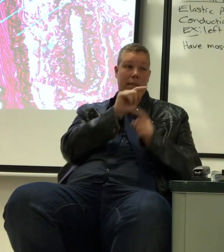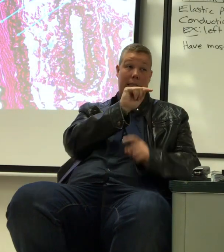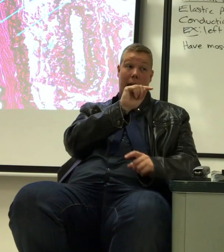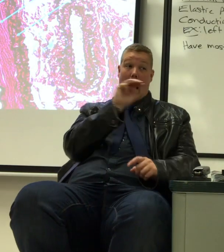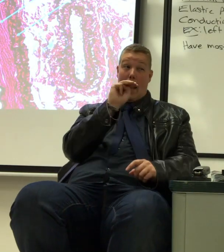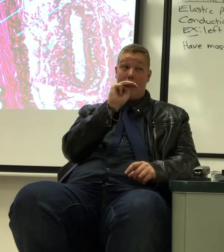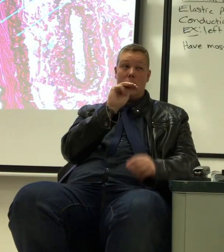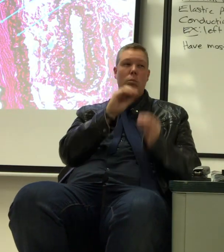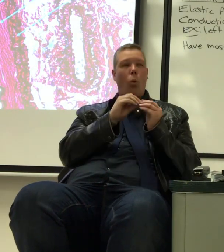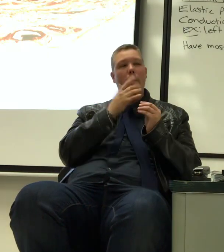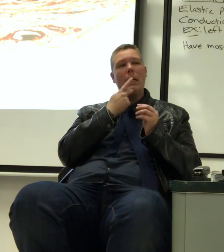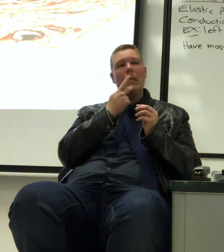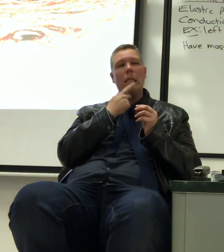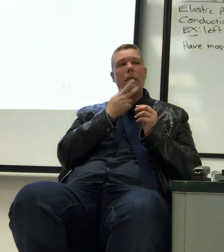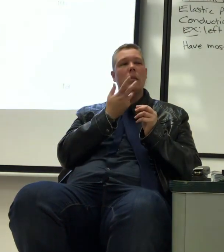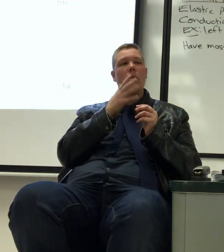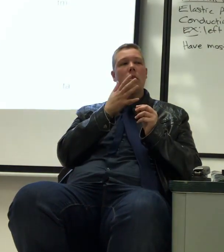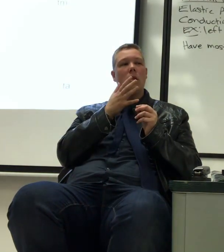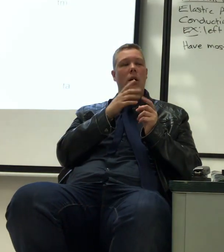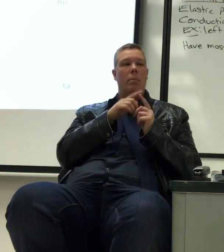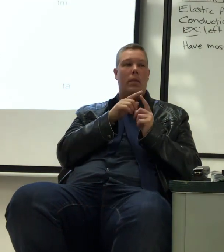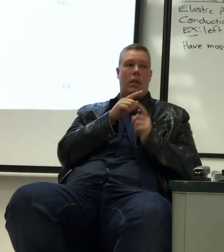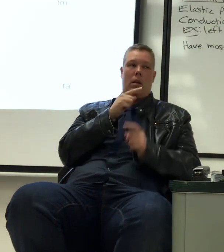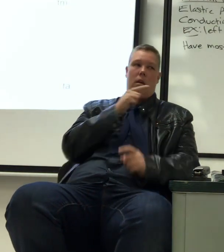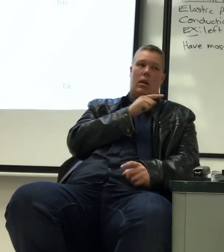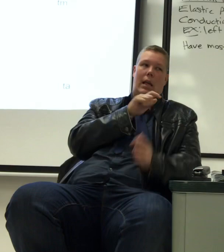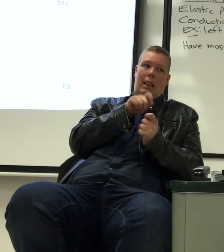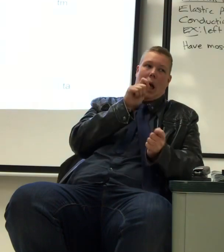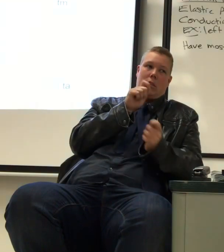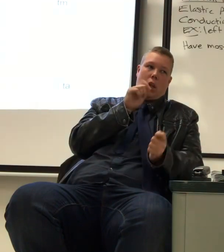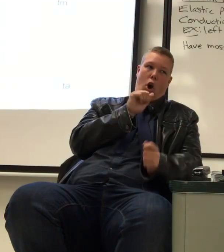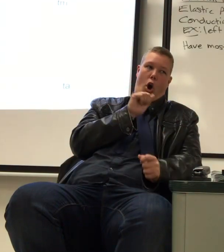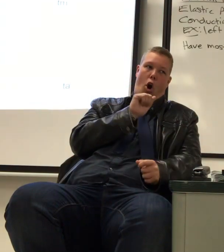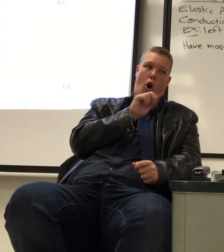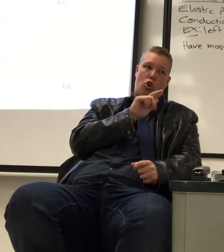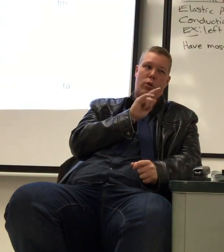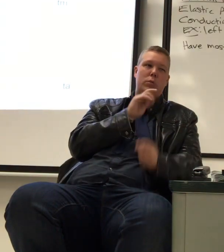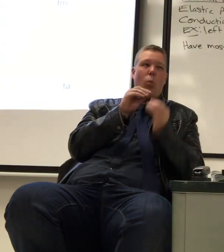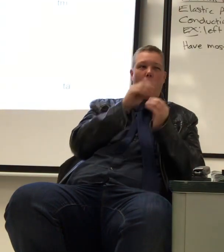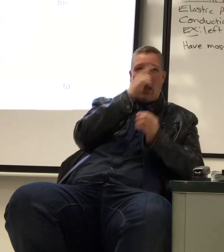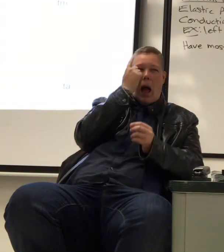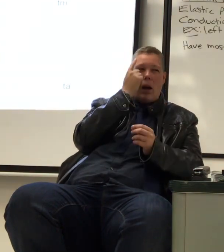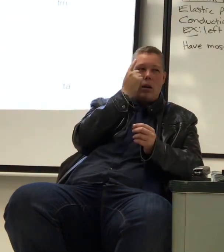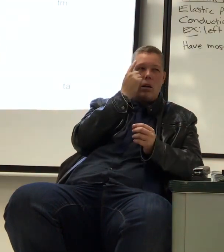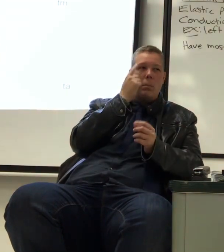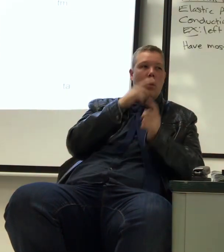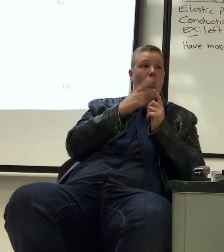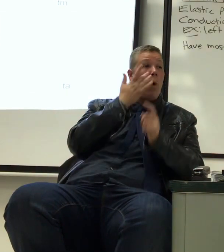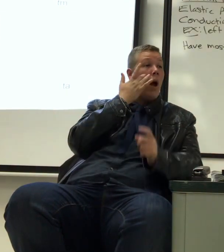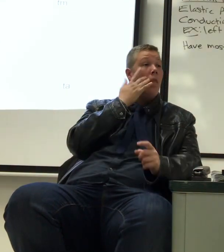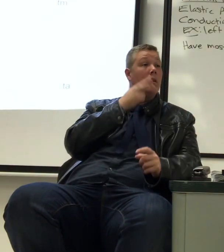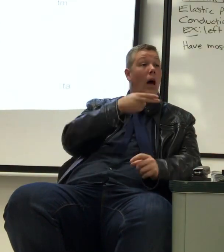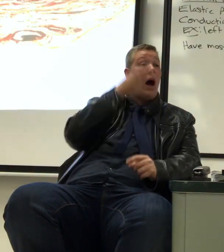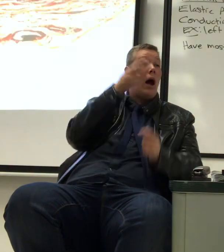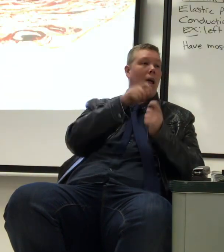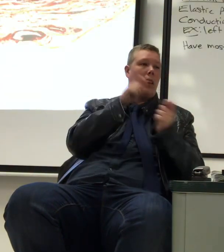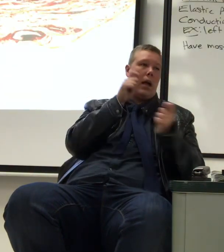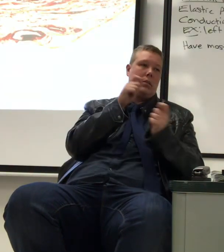pink, whereas in the elastic artery, the TM is more black due to the high elastic content.